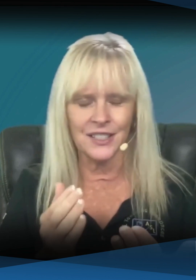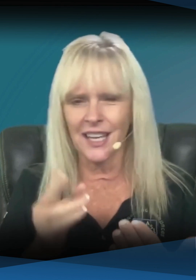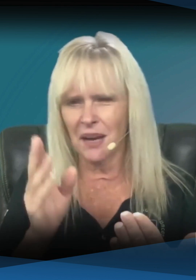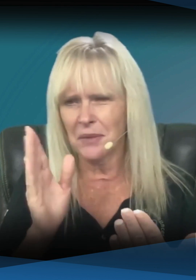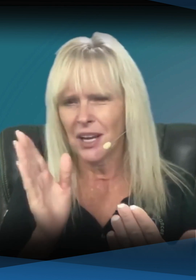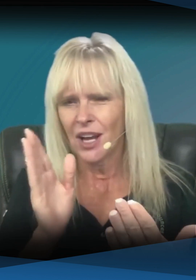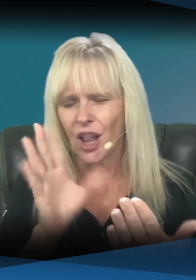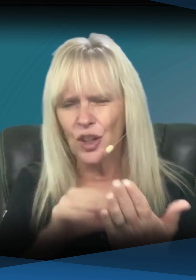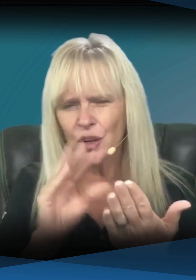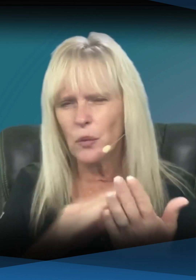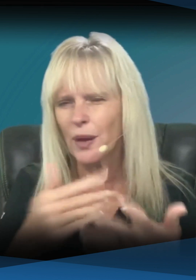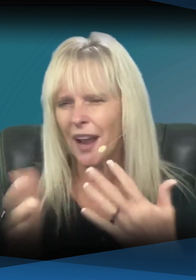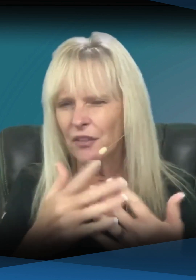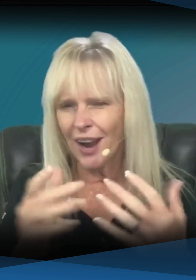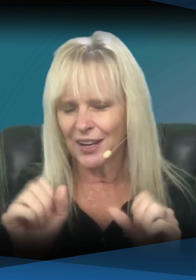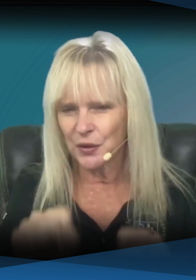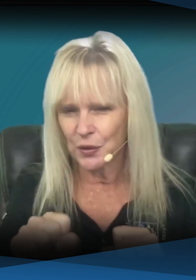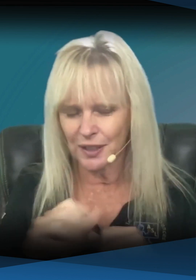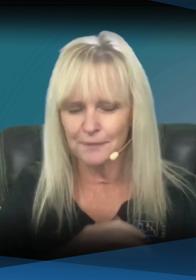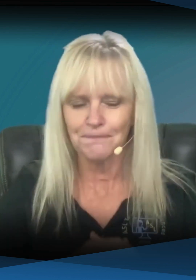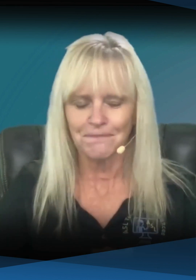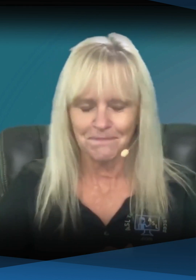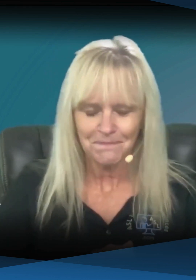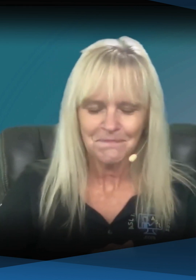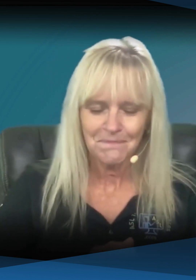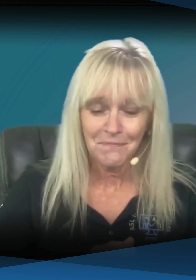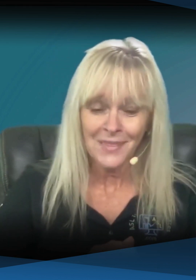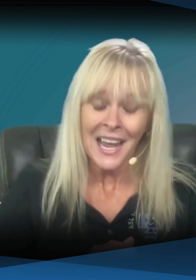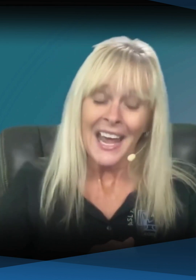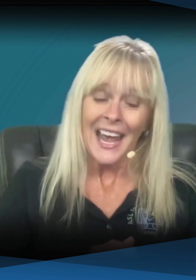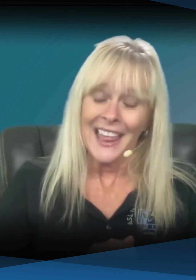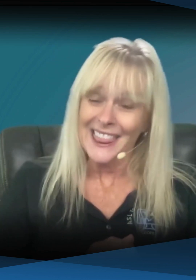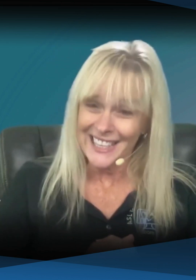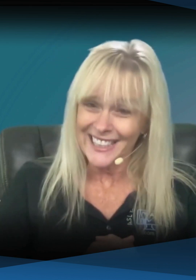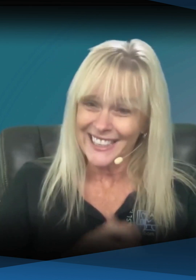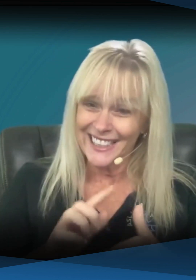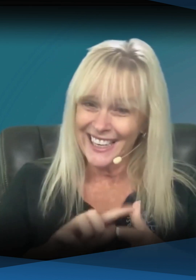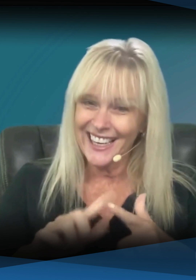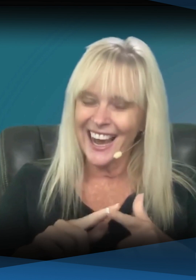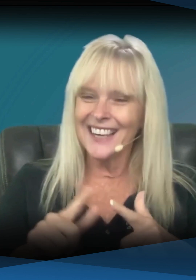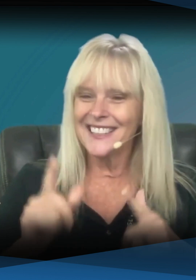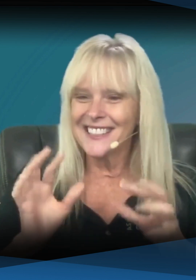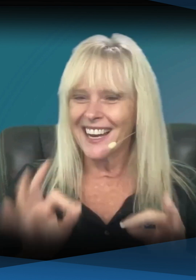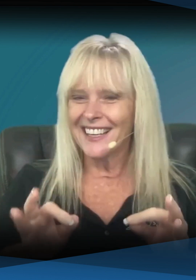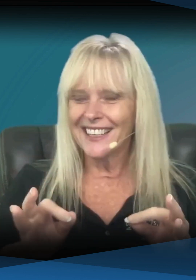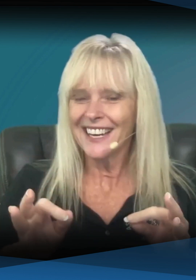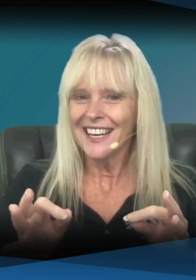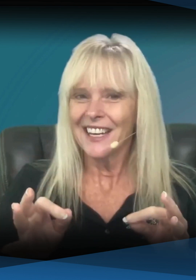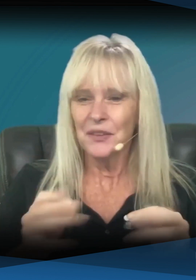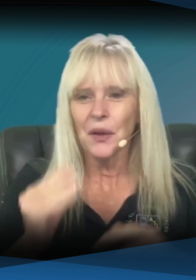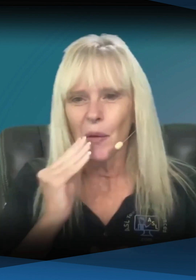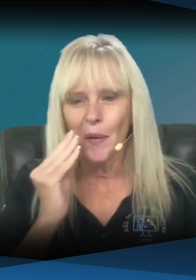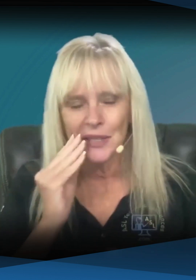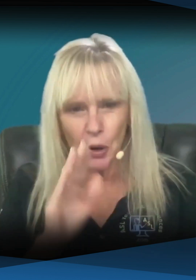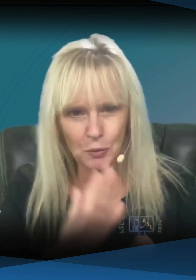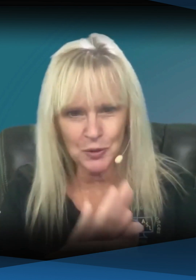kept learning whatever I could. And then I decided, even though I was